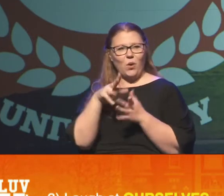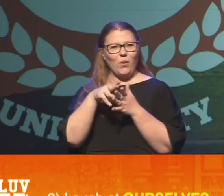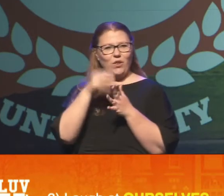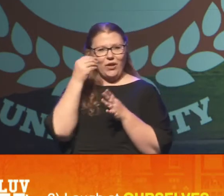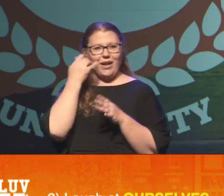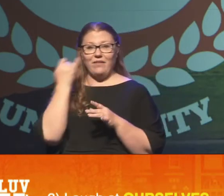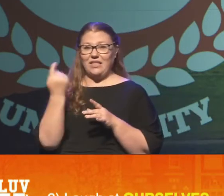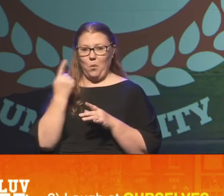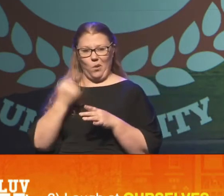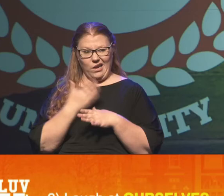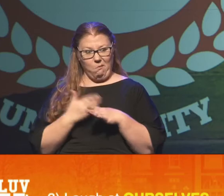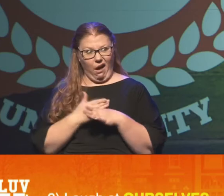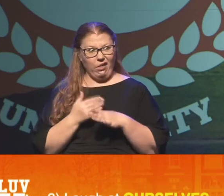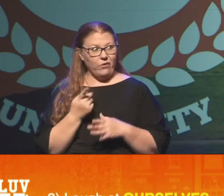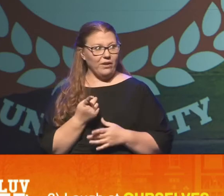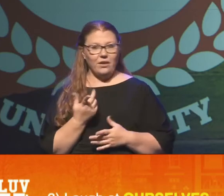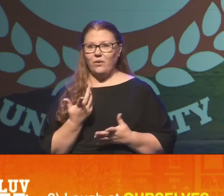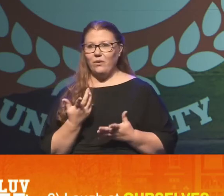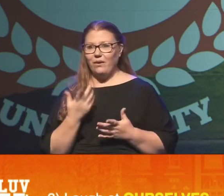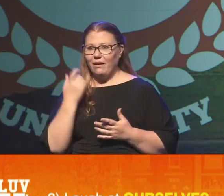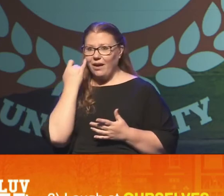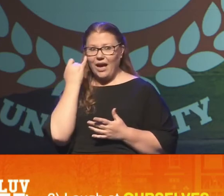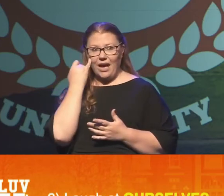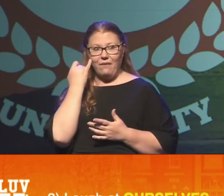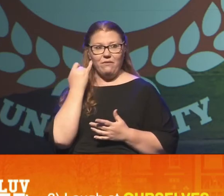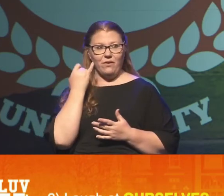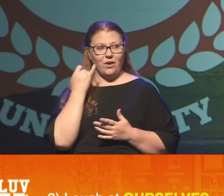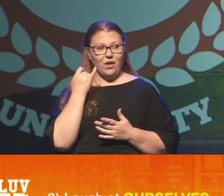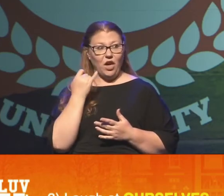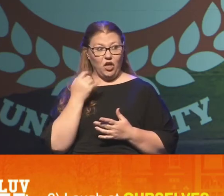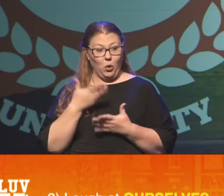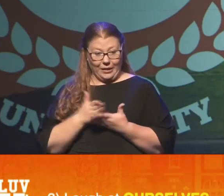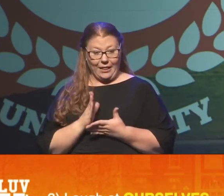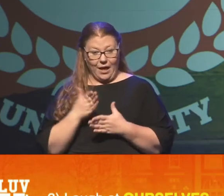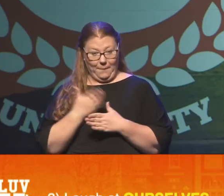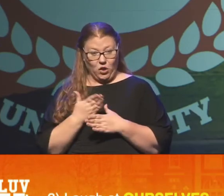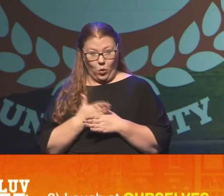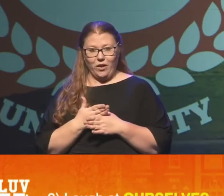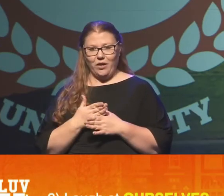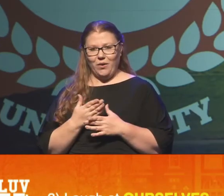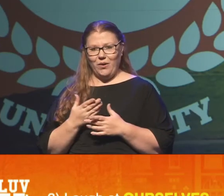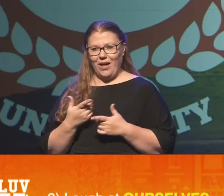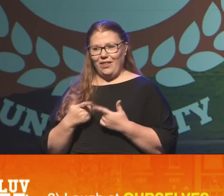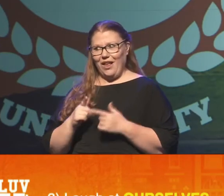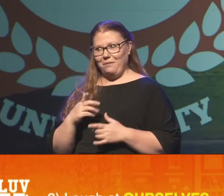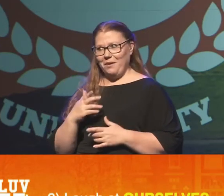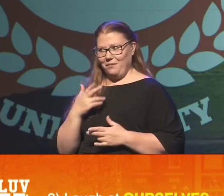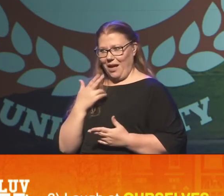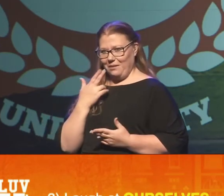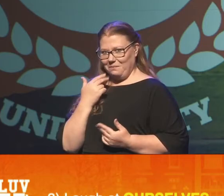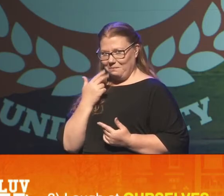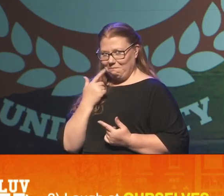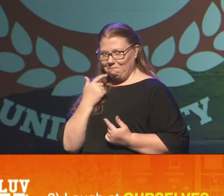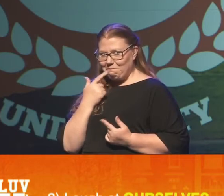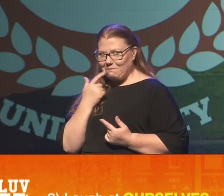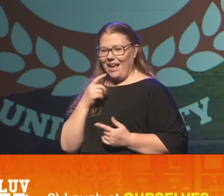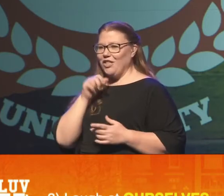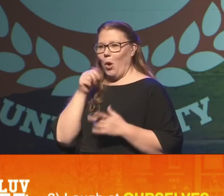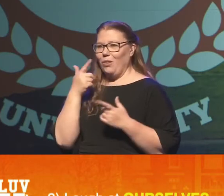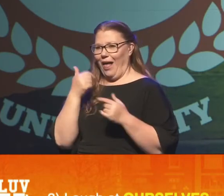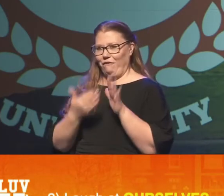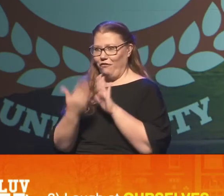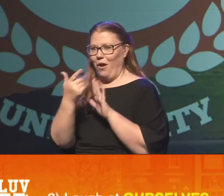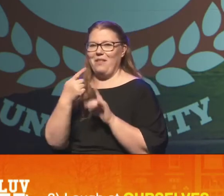irritating you, if you, rather than let them annoy you, let them amuse you. But don't laugh in their face, because that just makes